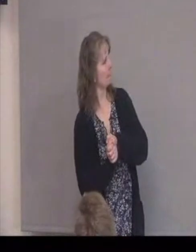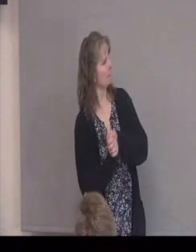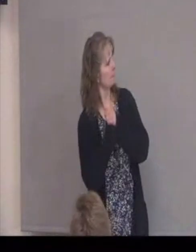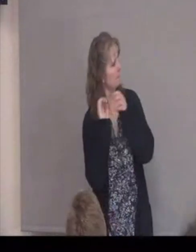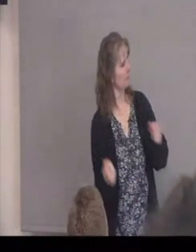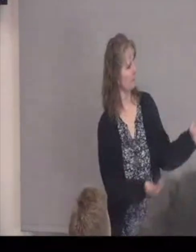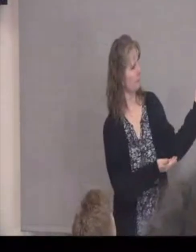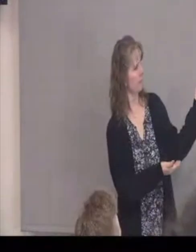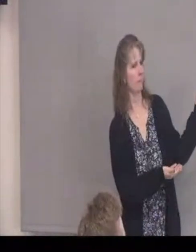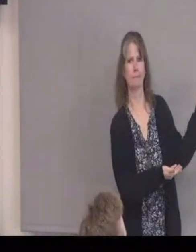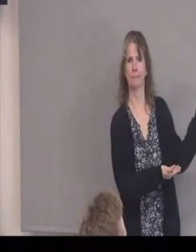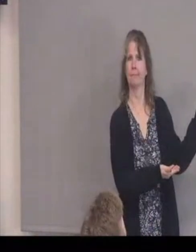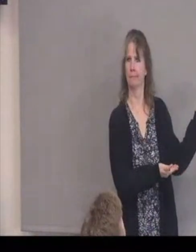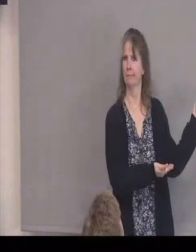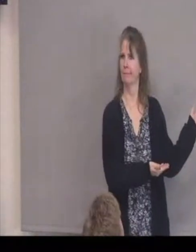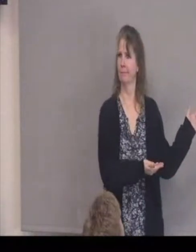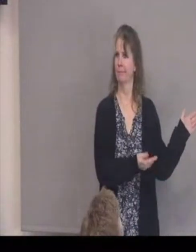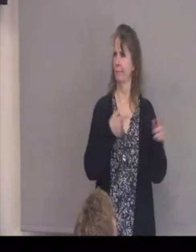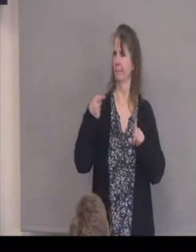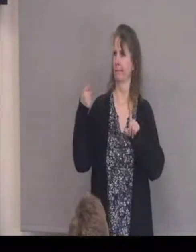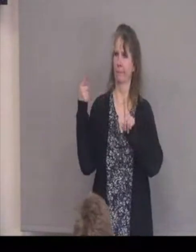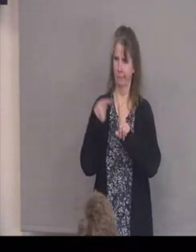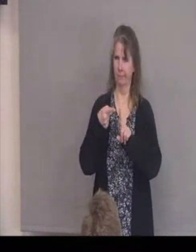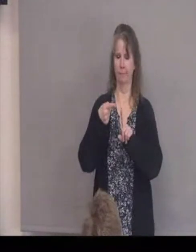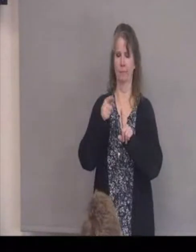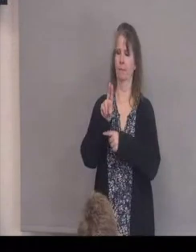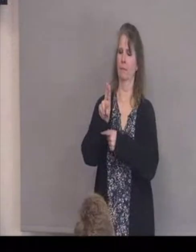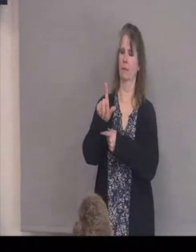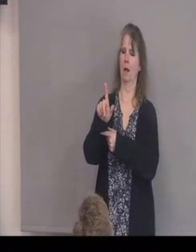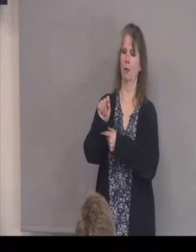set, ready? Let's do it. What is ultrasound?